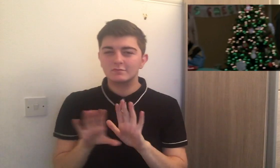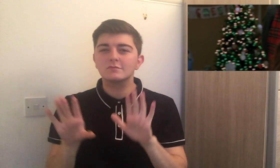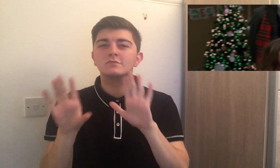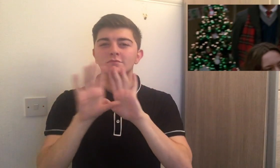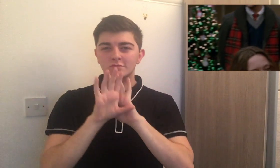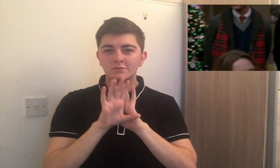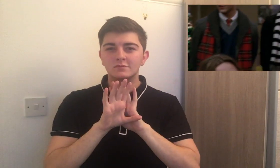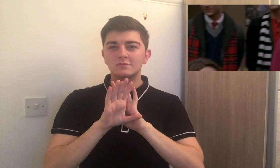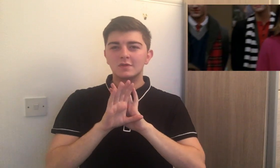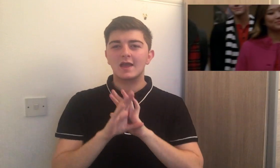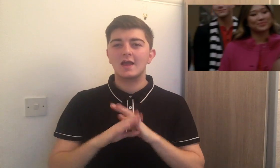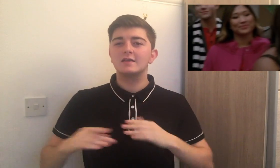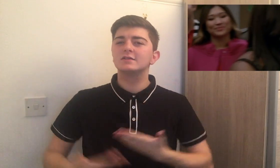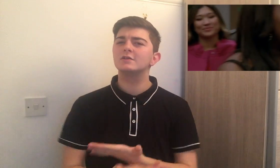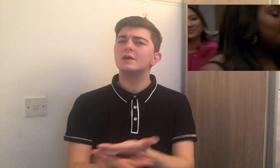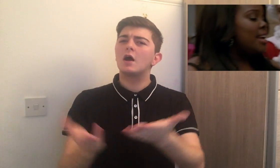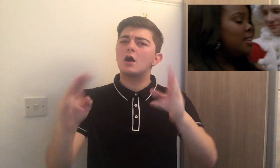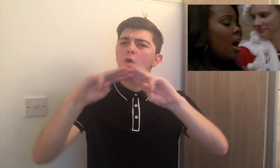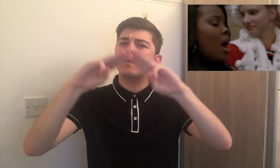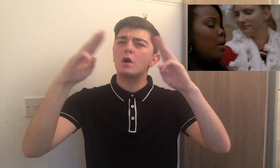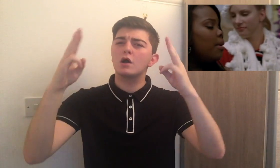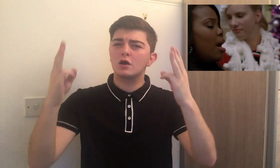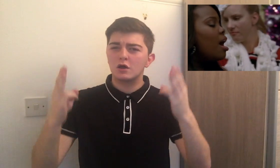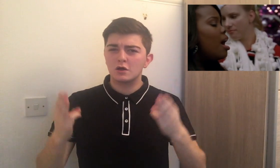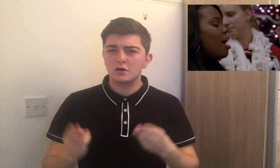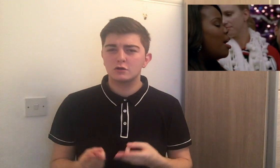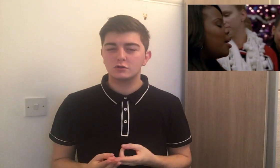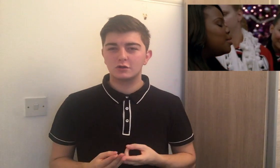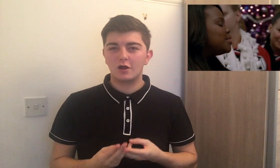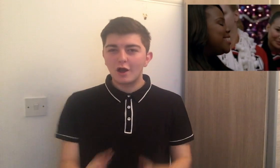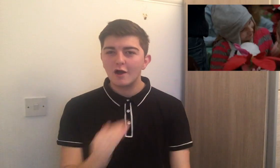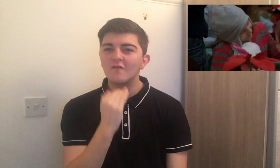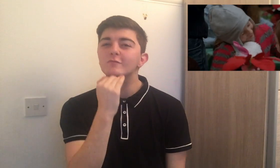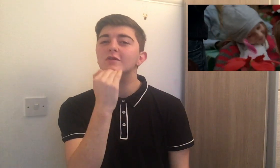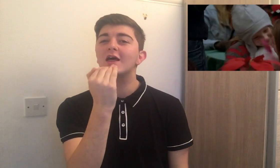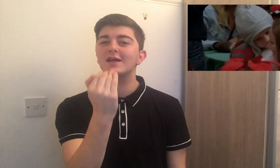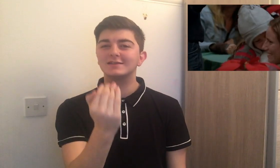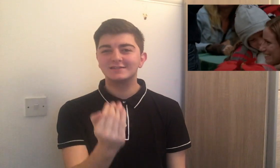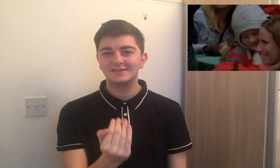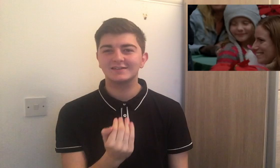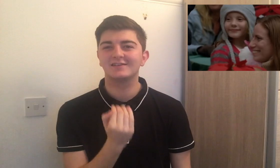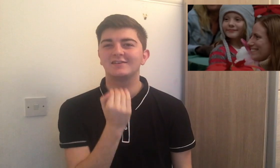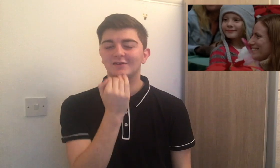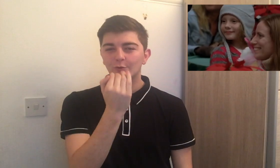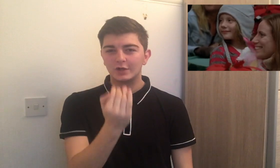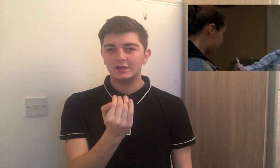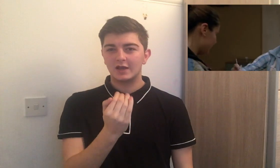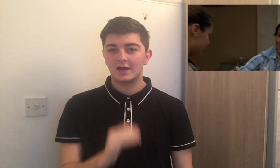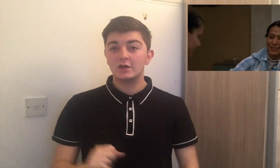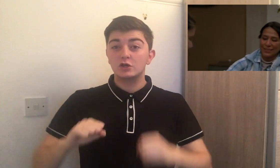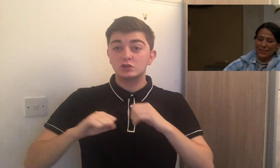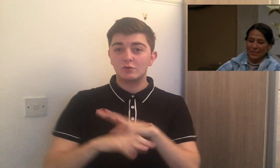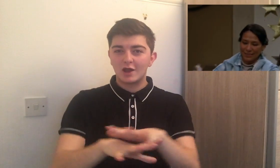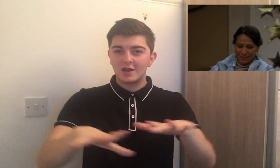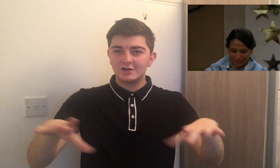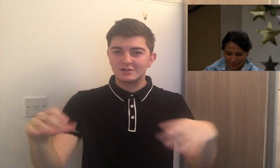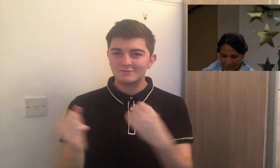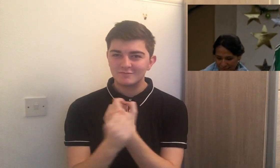And in our world of plenty, we can spread a